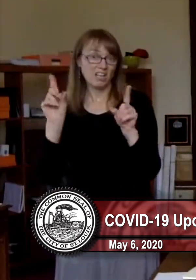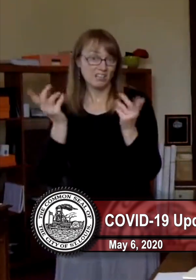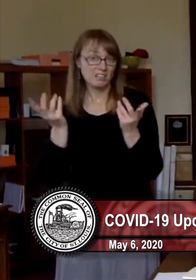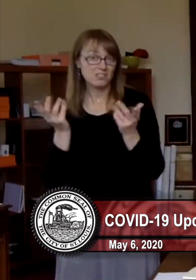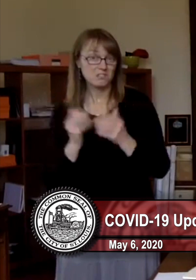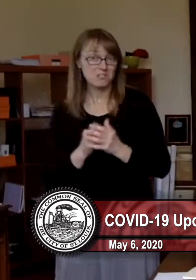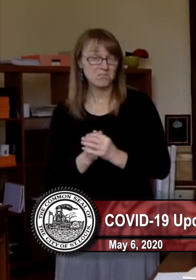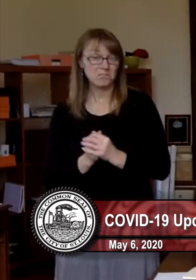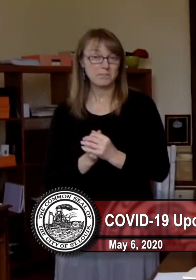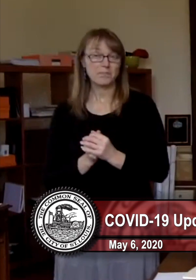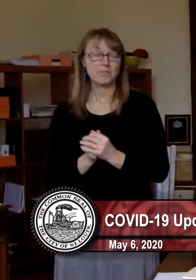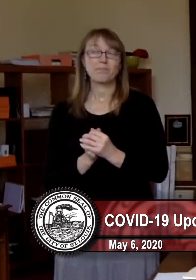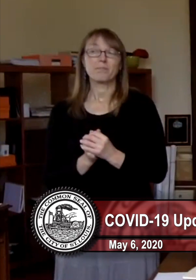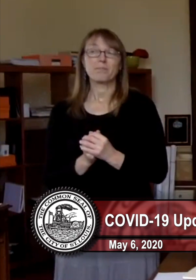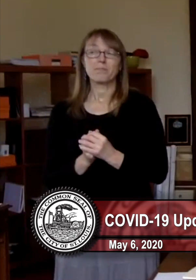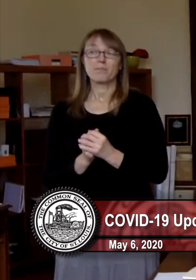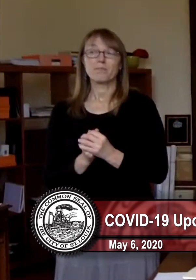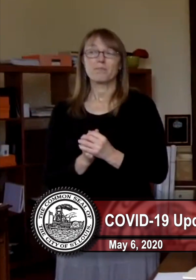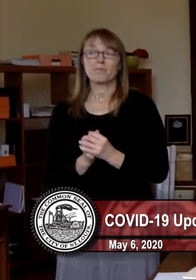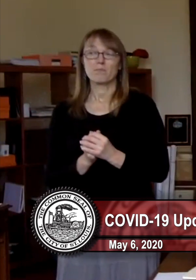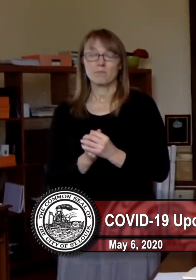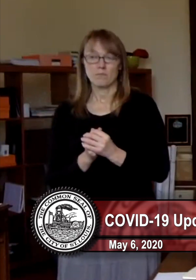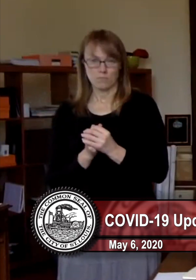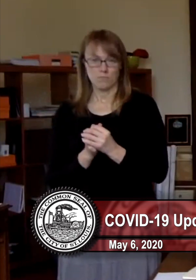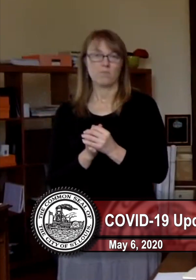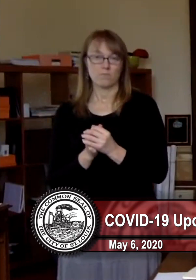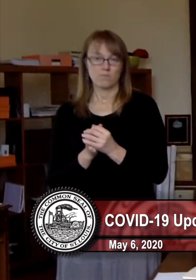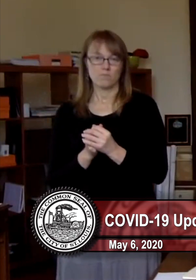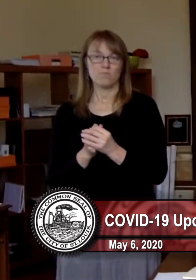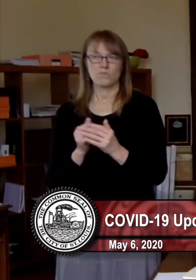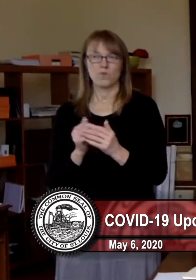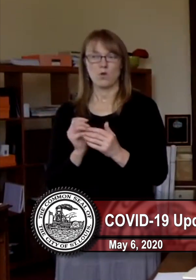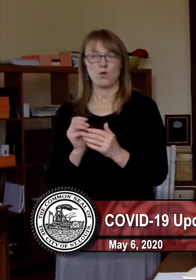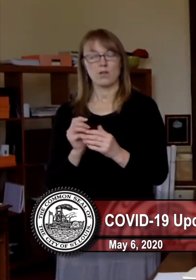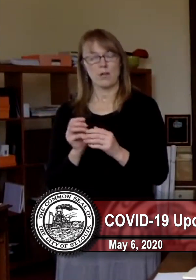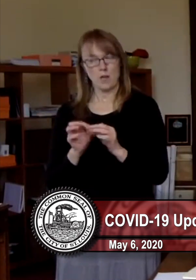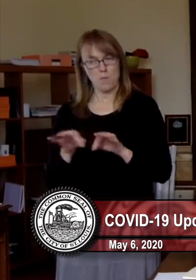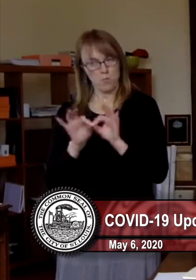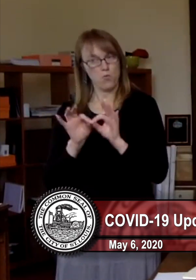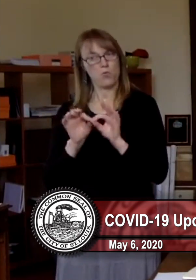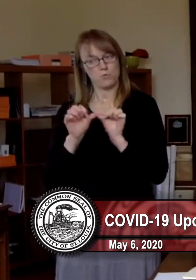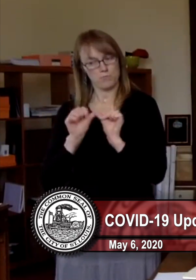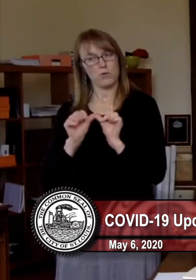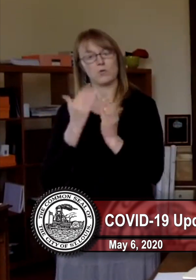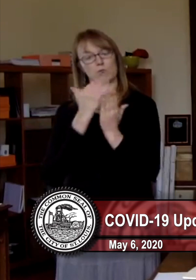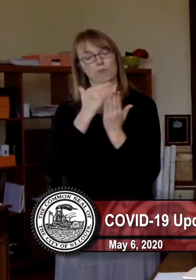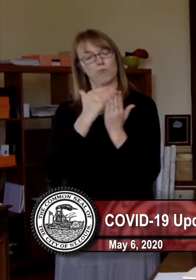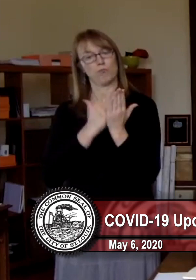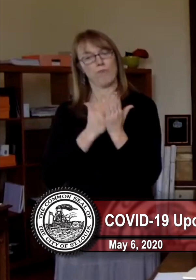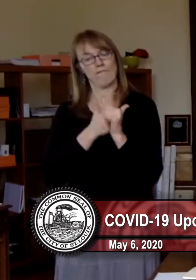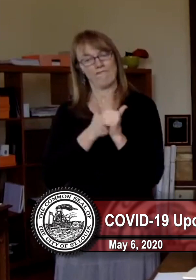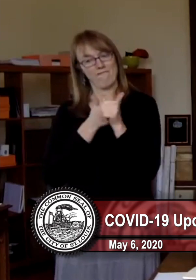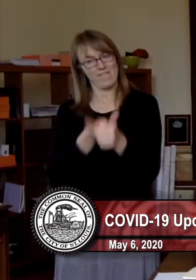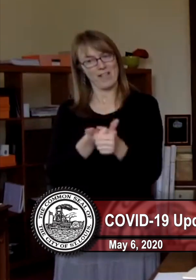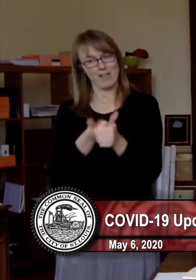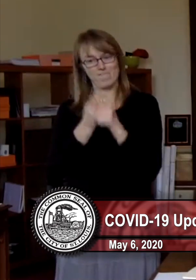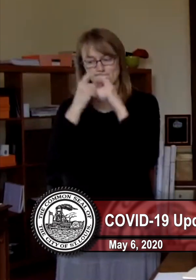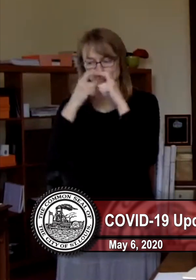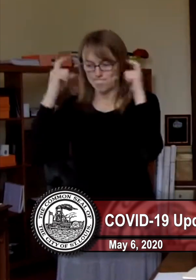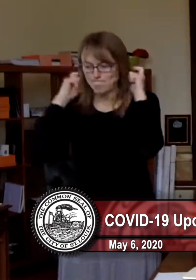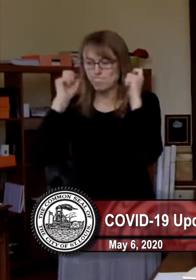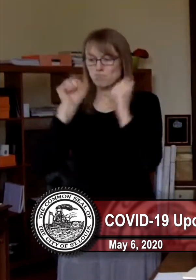successful. We have to continue behavior changes and just add a little bit to our